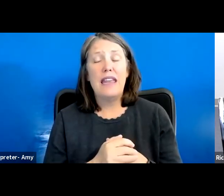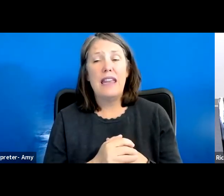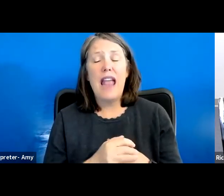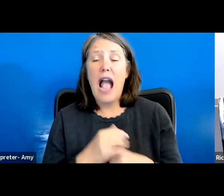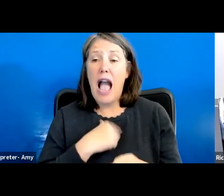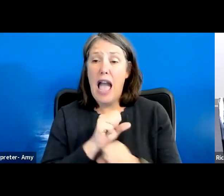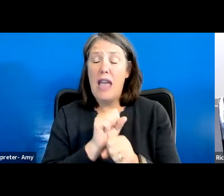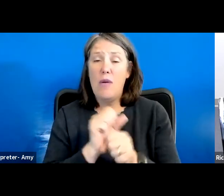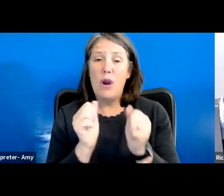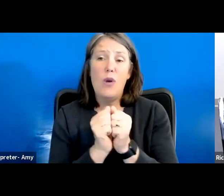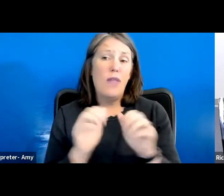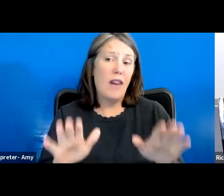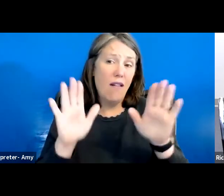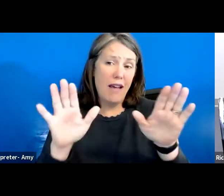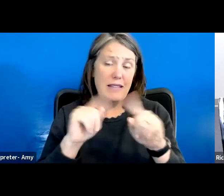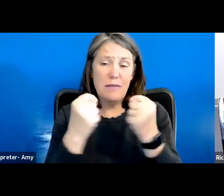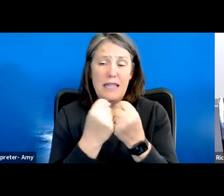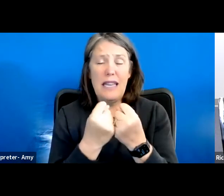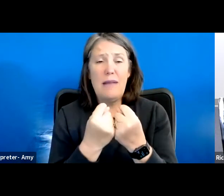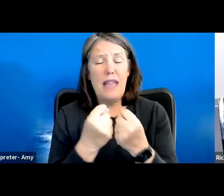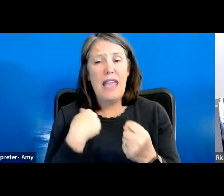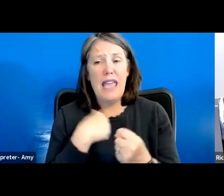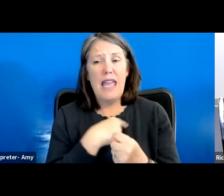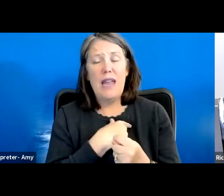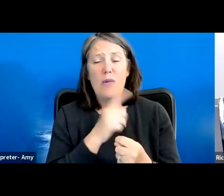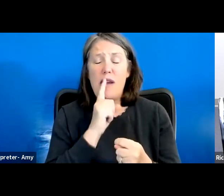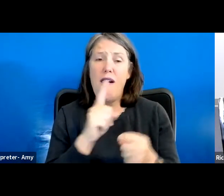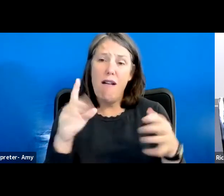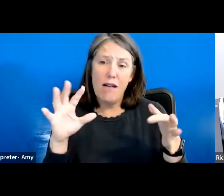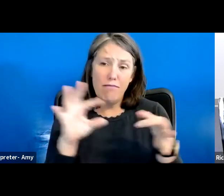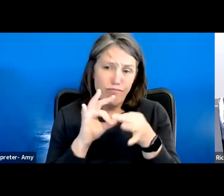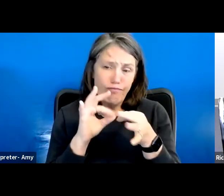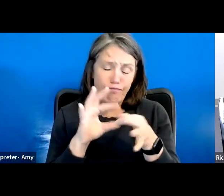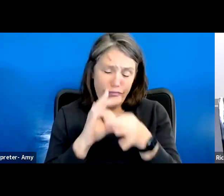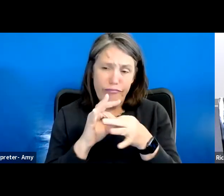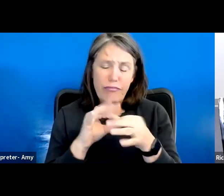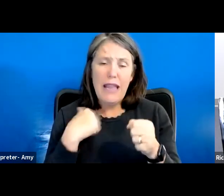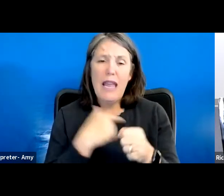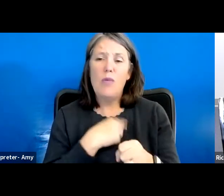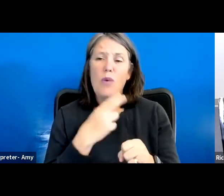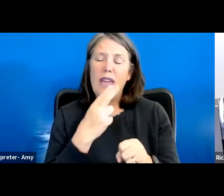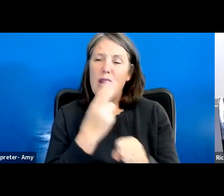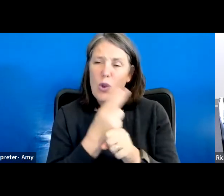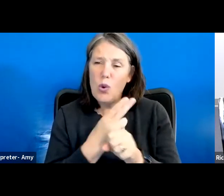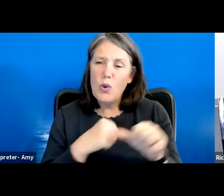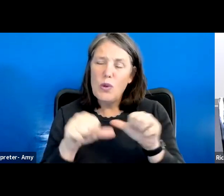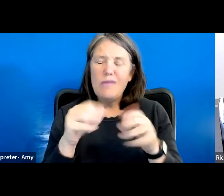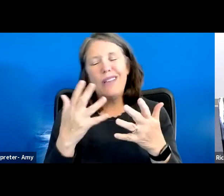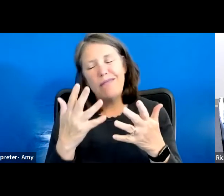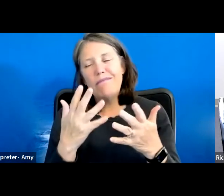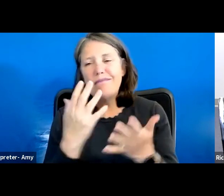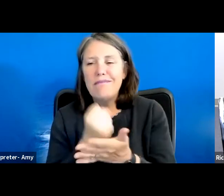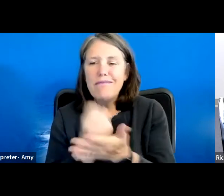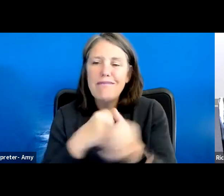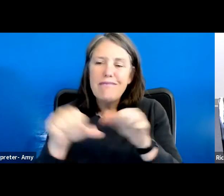I work with an awesome team, and we're a tight-knit group, and we utilize each other as well